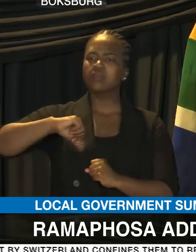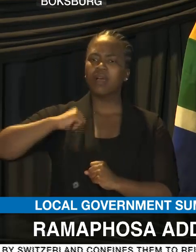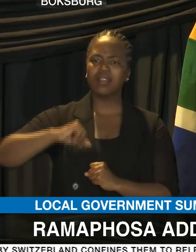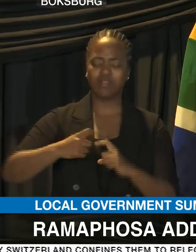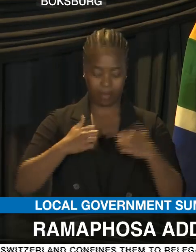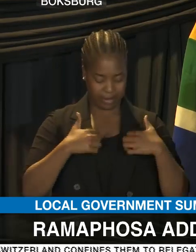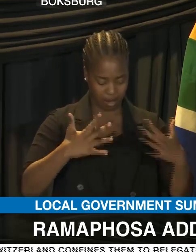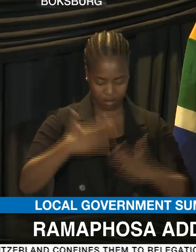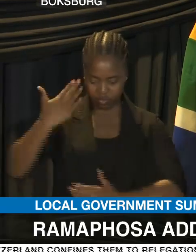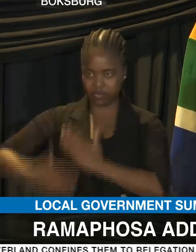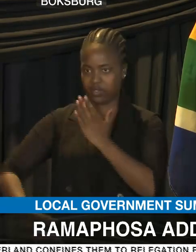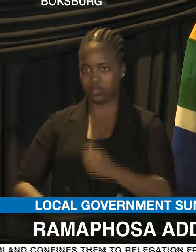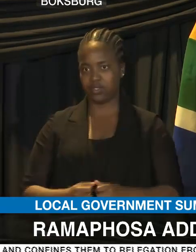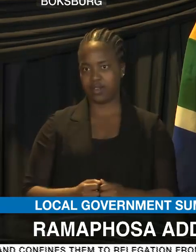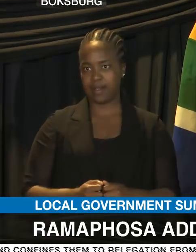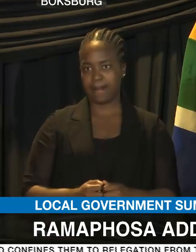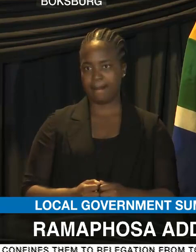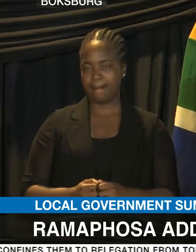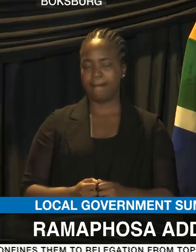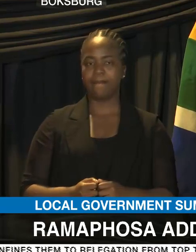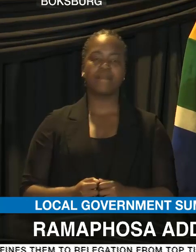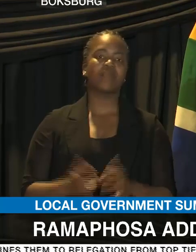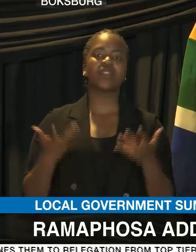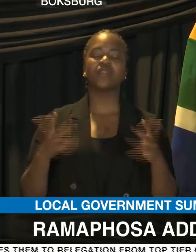start to finish. We have spoken